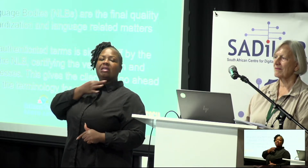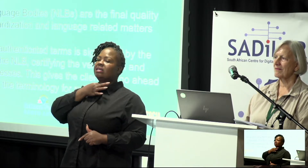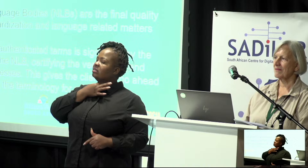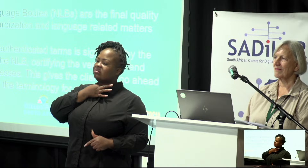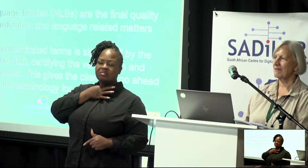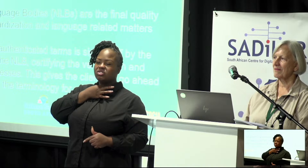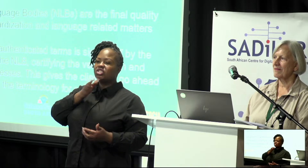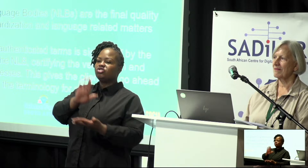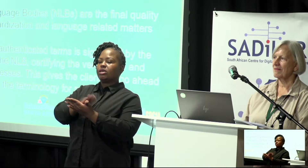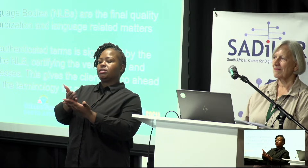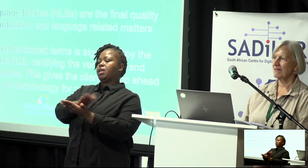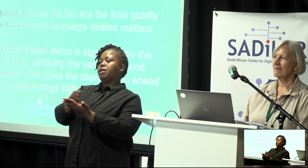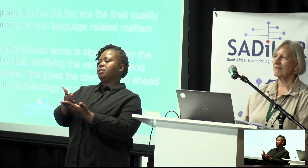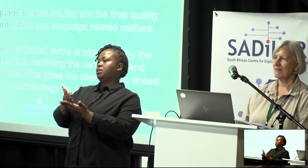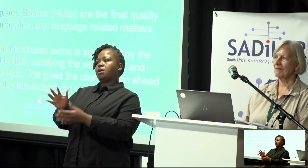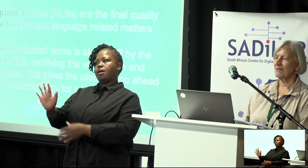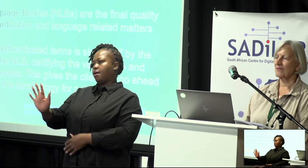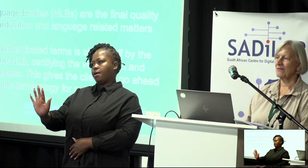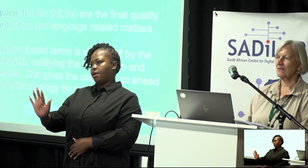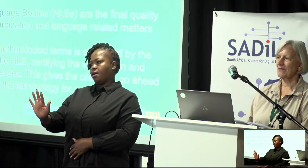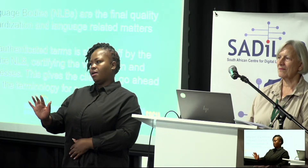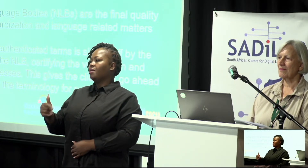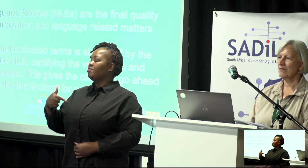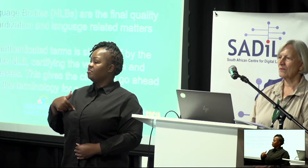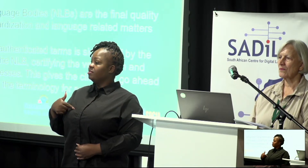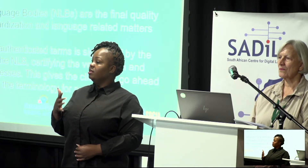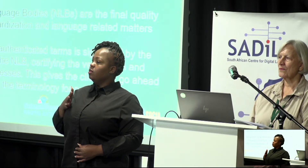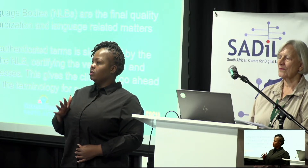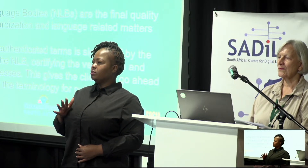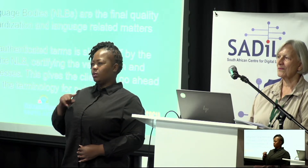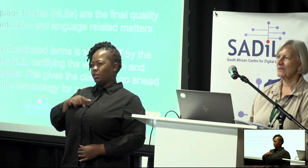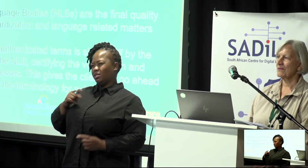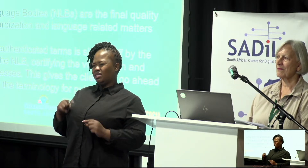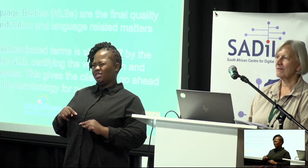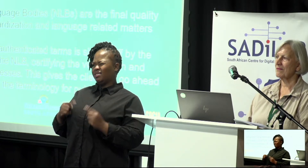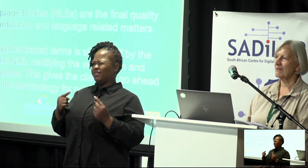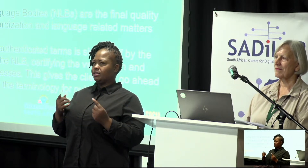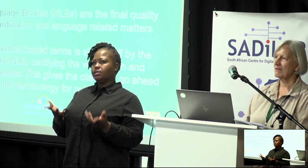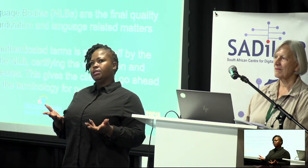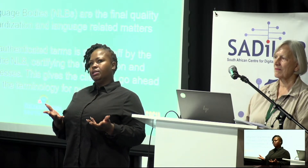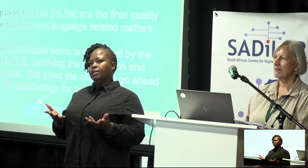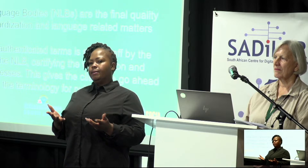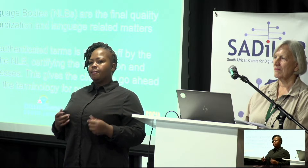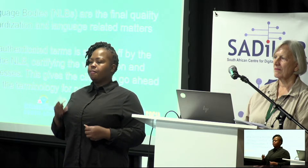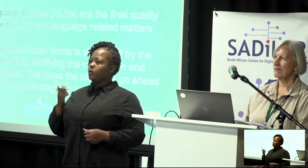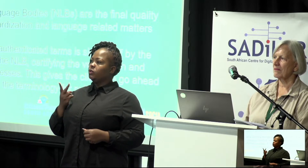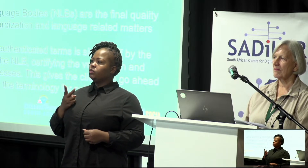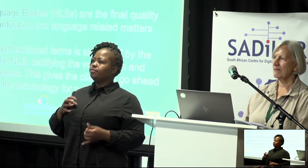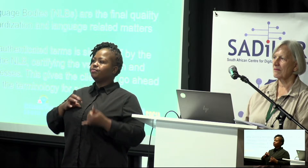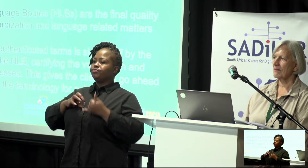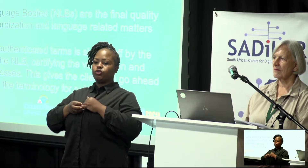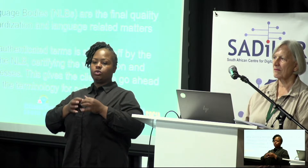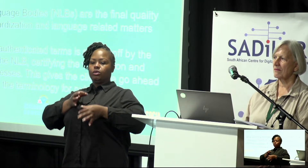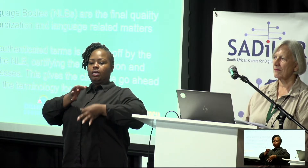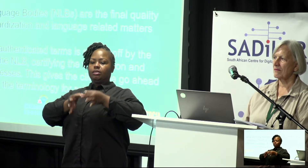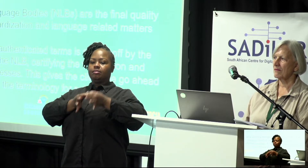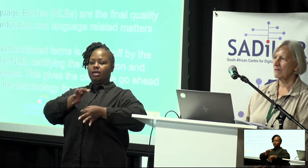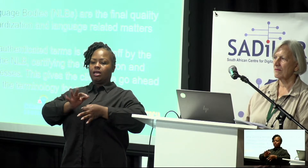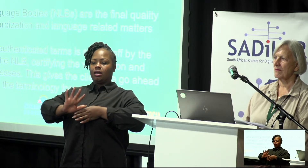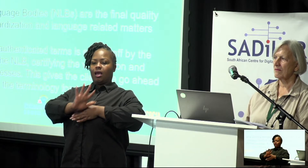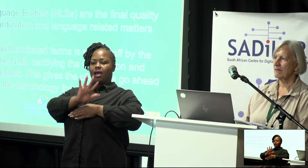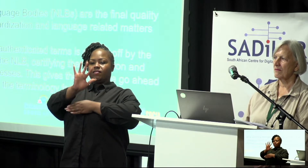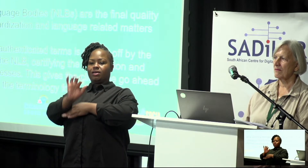English translated in Sesotho, because I think there's a difficulty in trying to explain